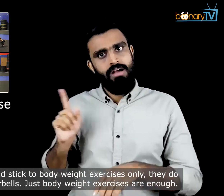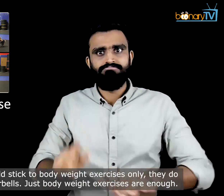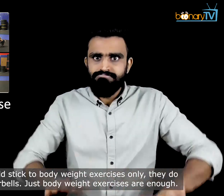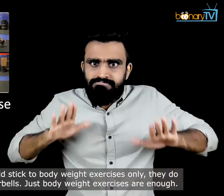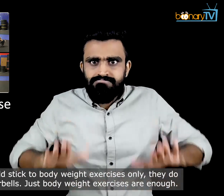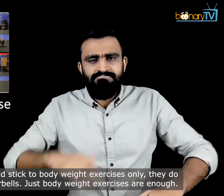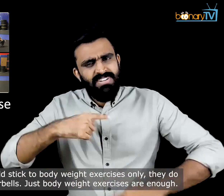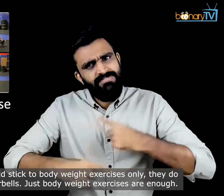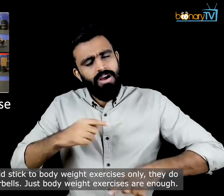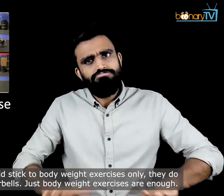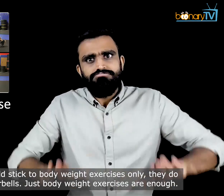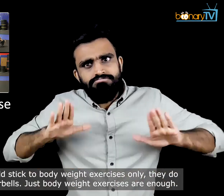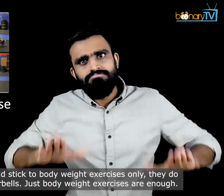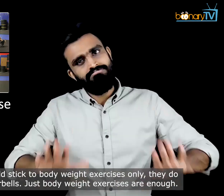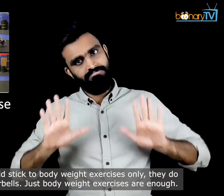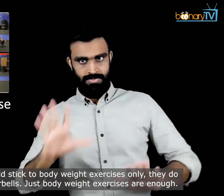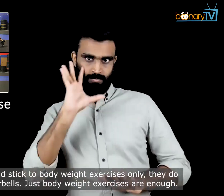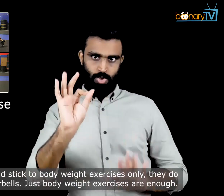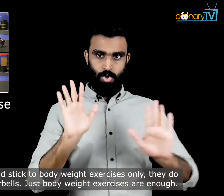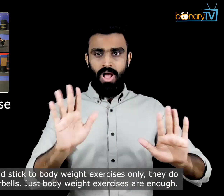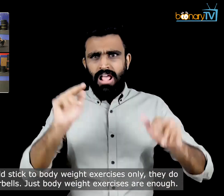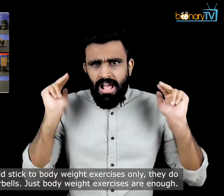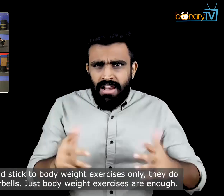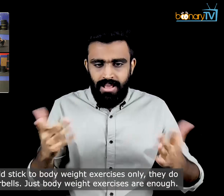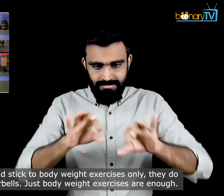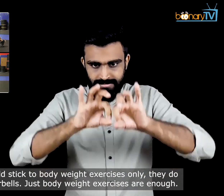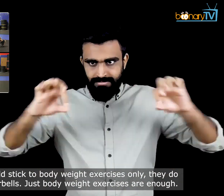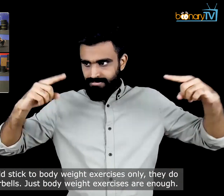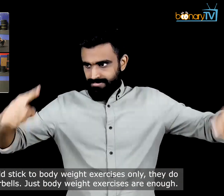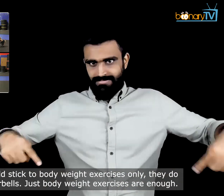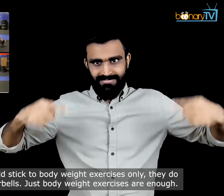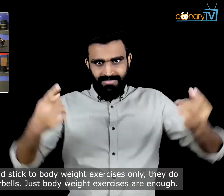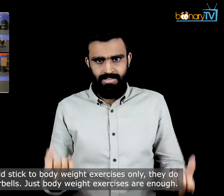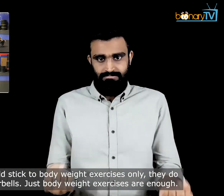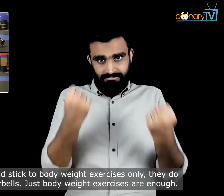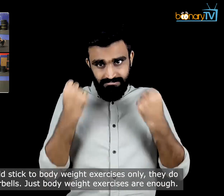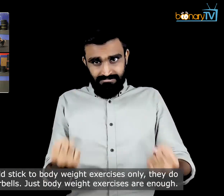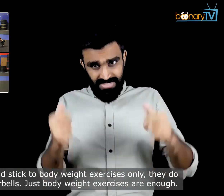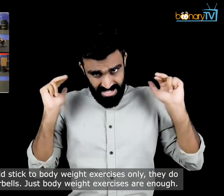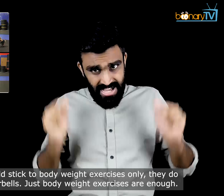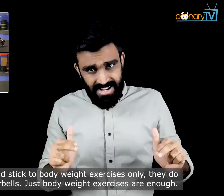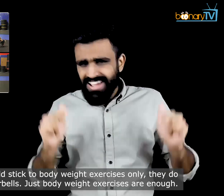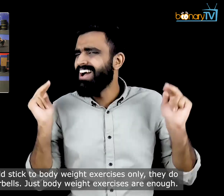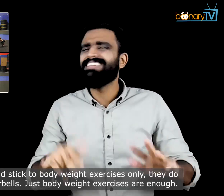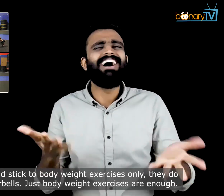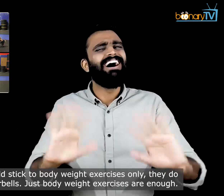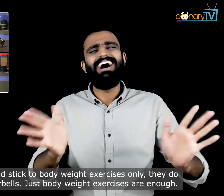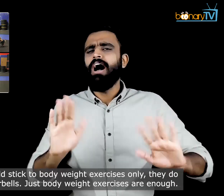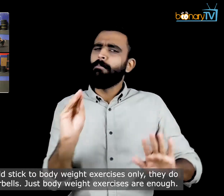exercises only they do not need to use barbells just